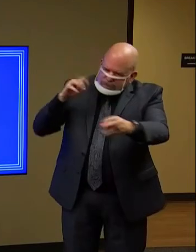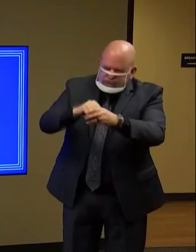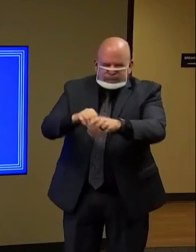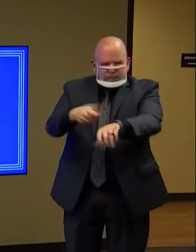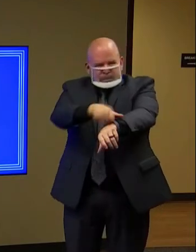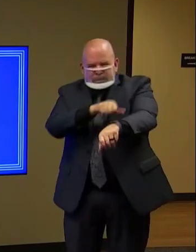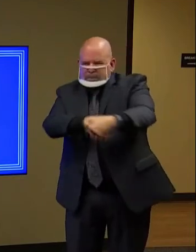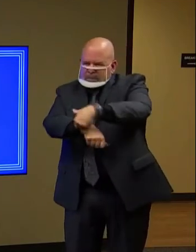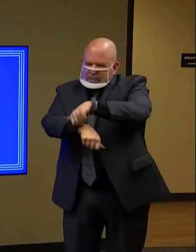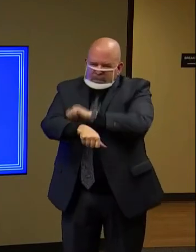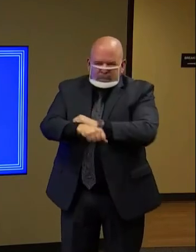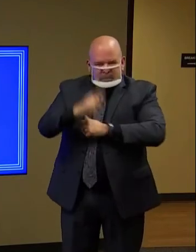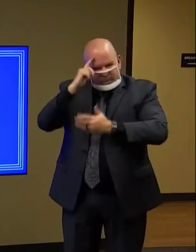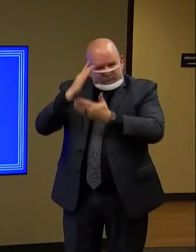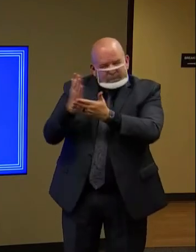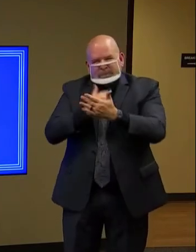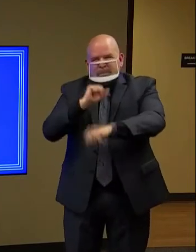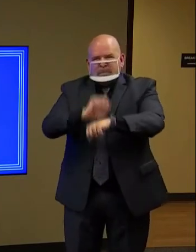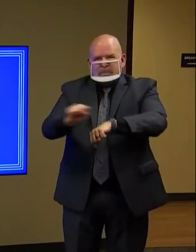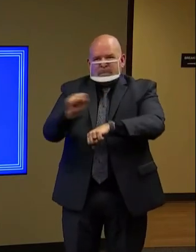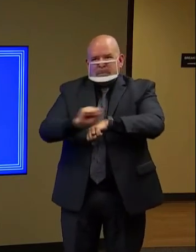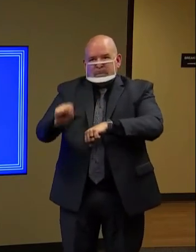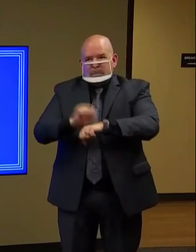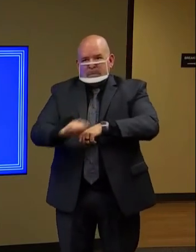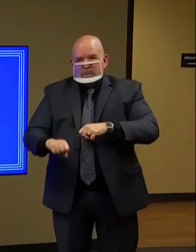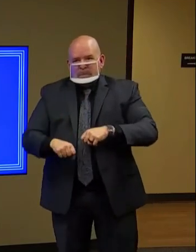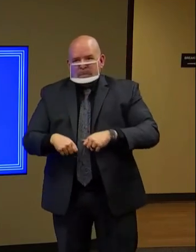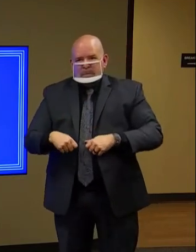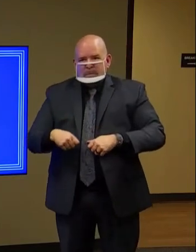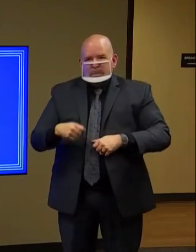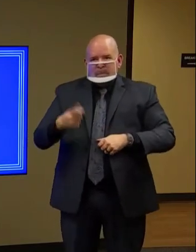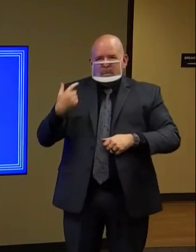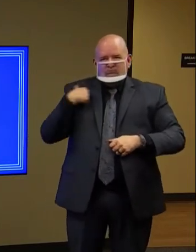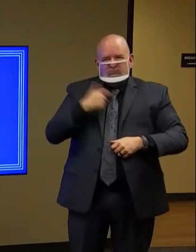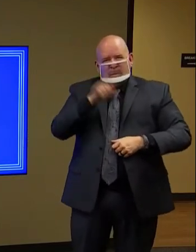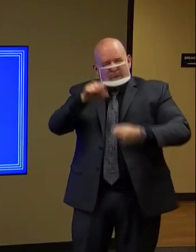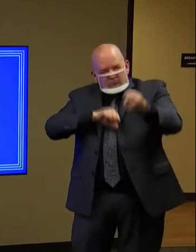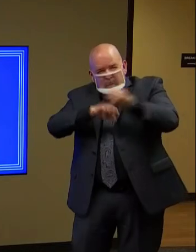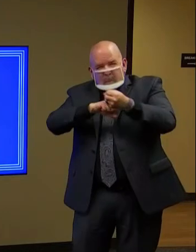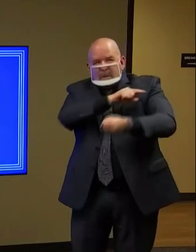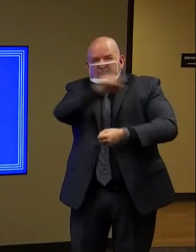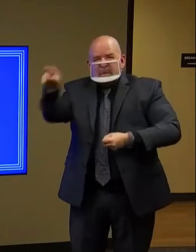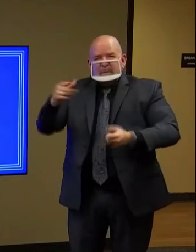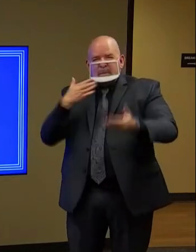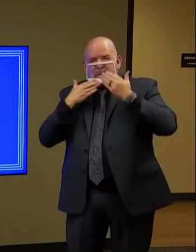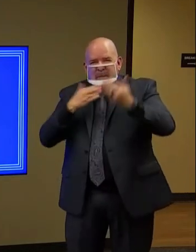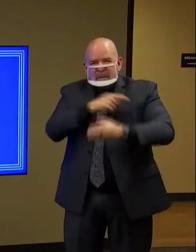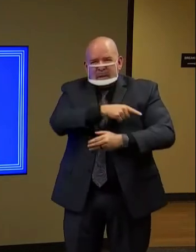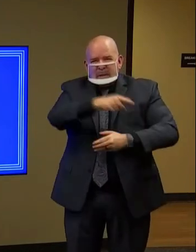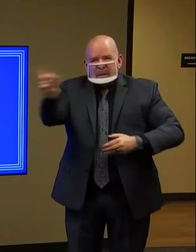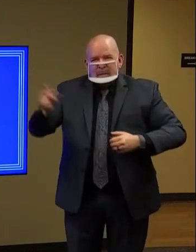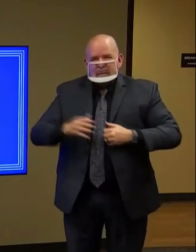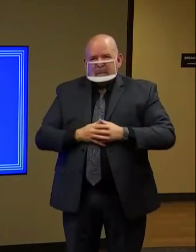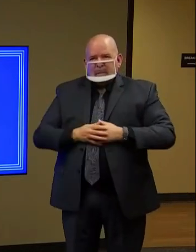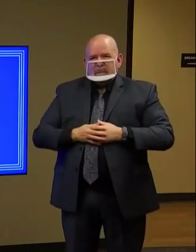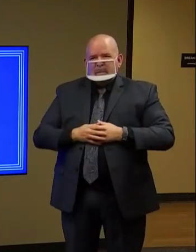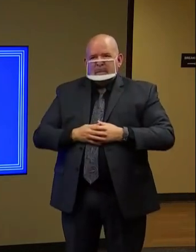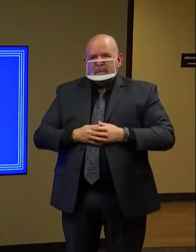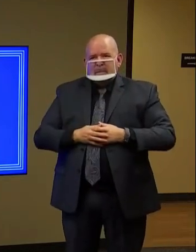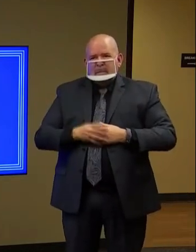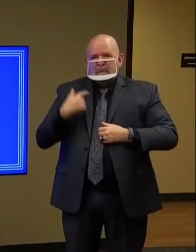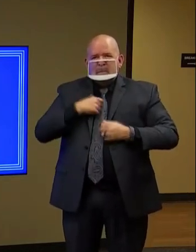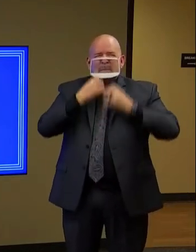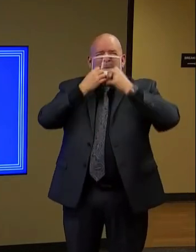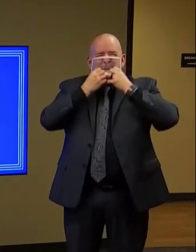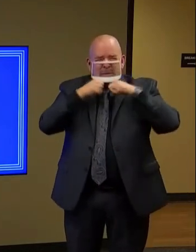talk about patriotism and everybody doing their part, the front line are those healthcare heroes at the hospital